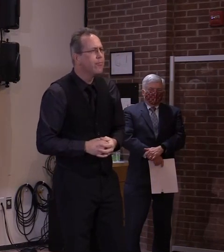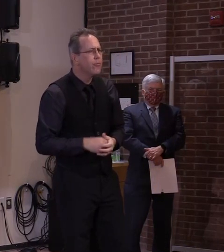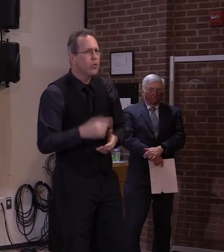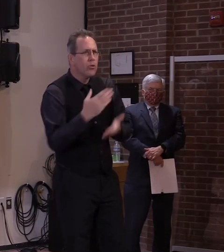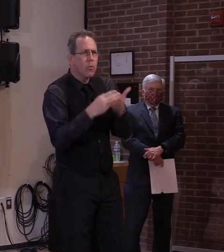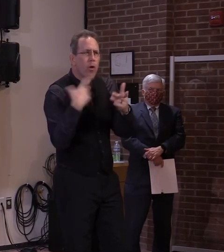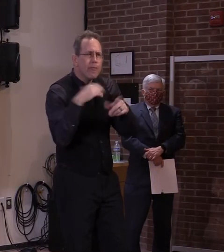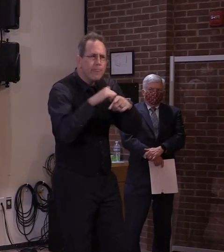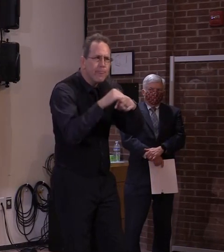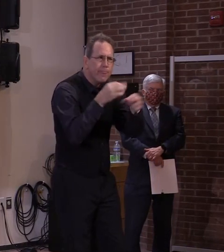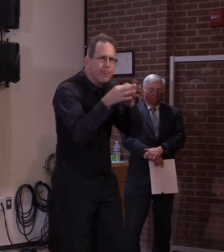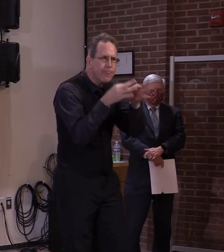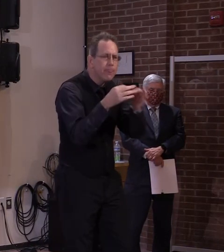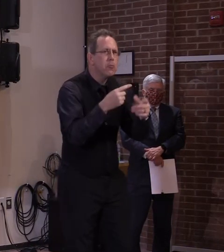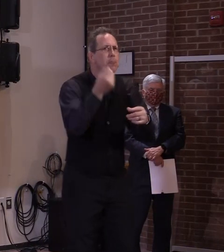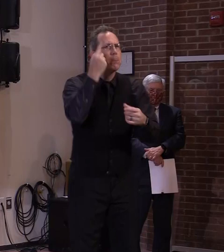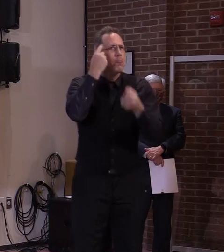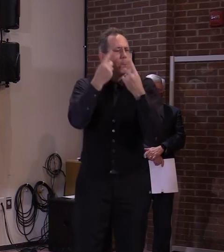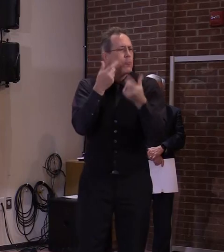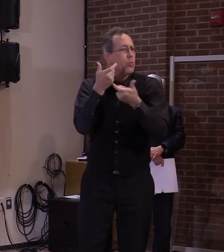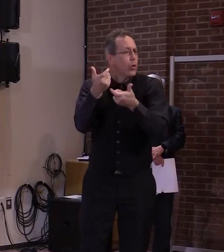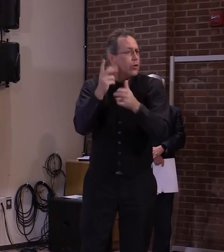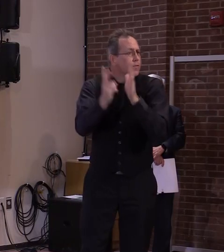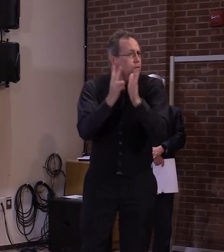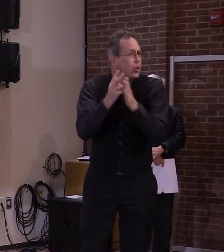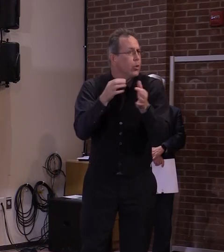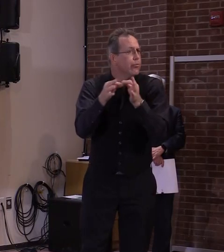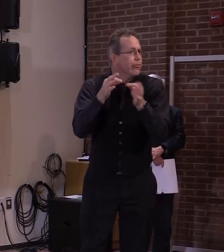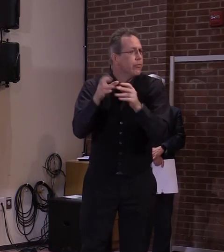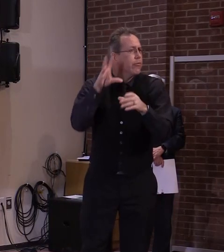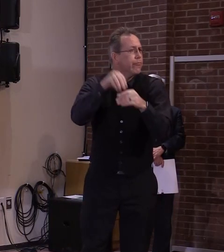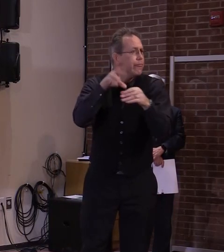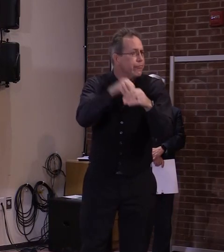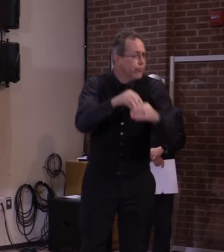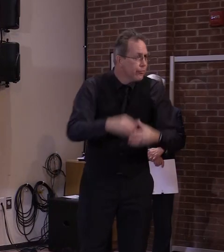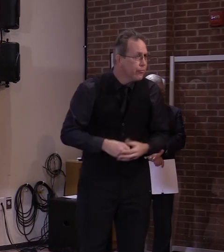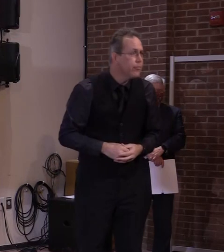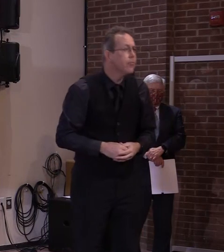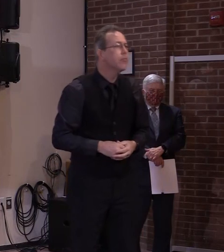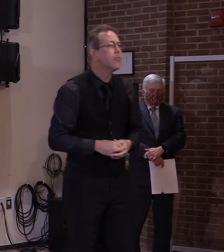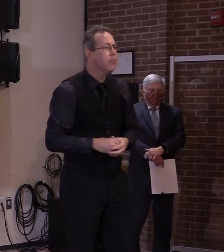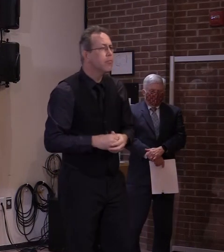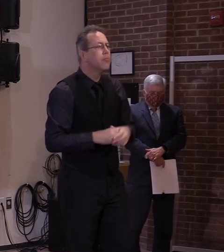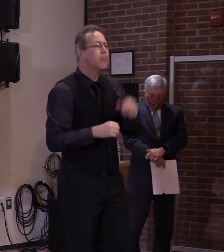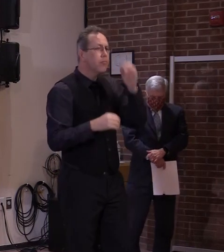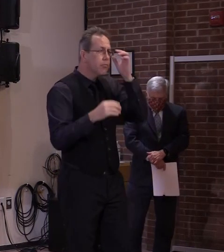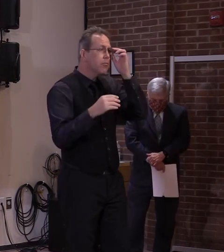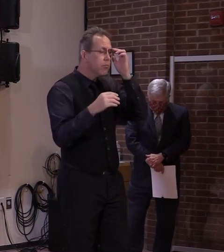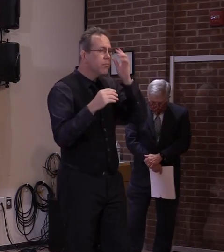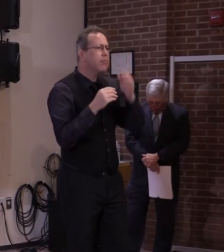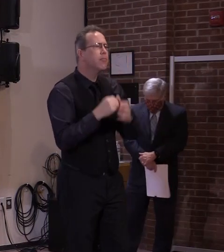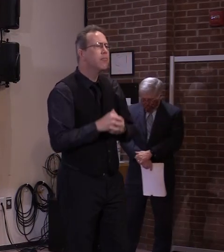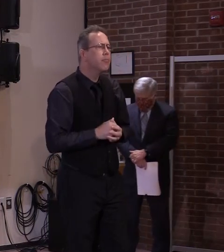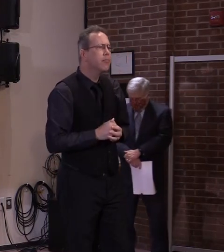Certain public-facing businesses should consider proof of vaccine or negative test policies for customers. This policy is already in